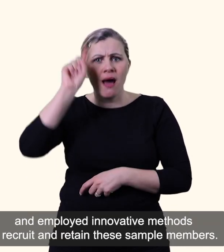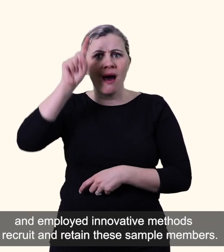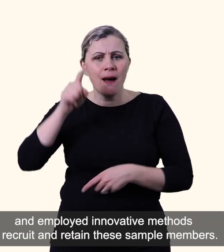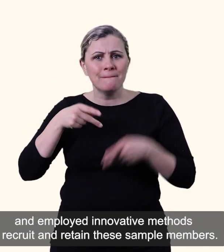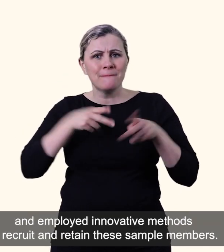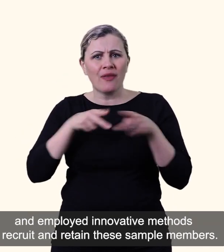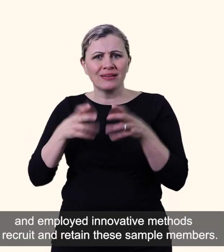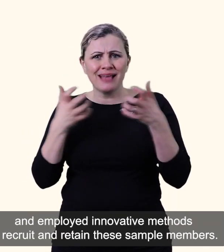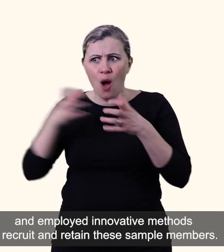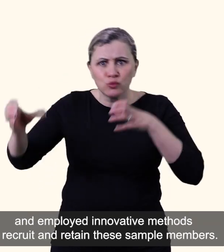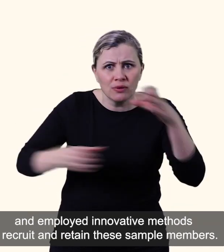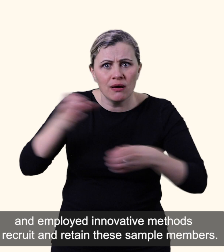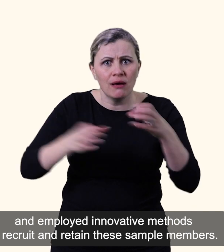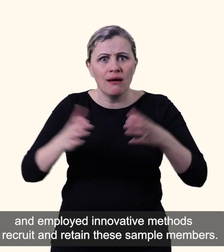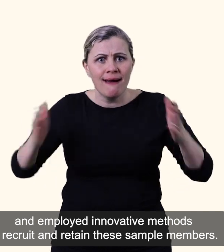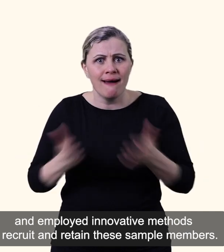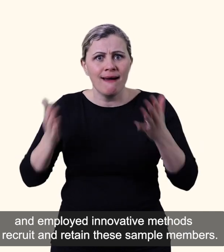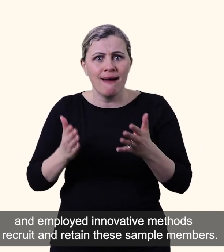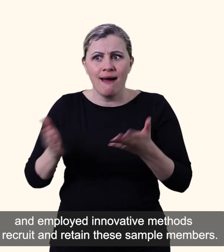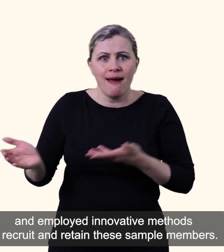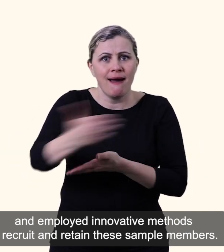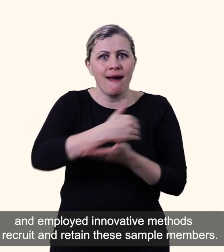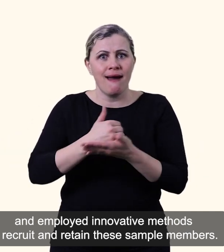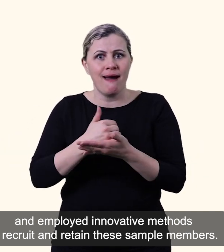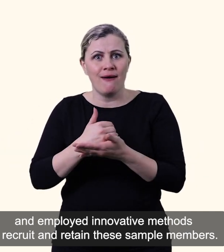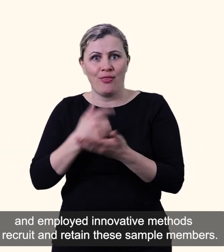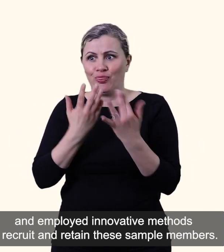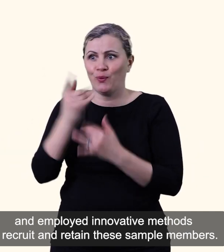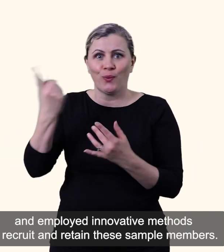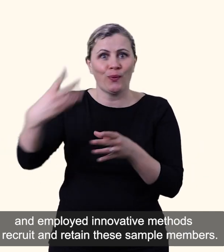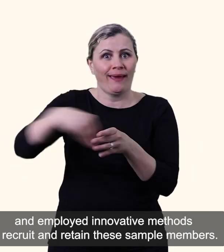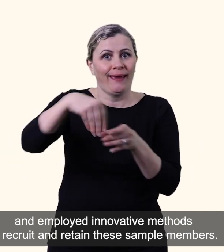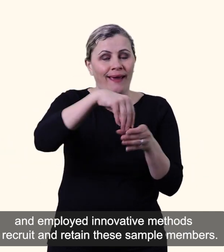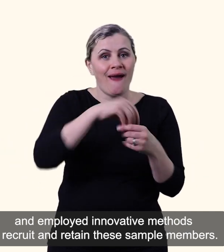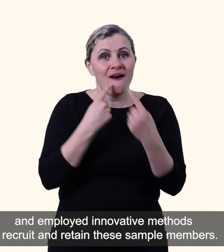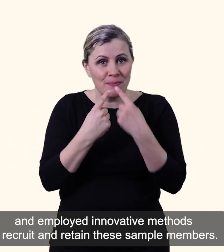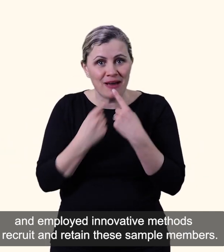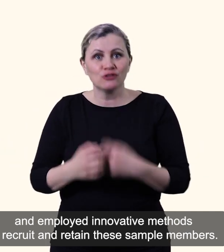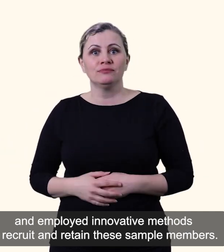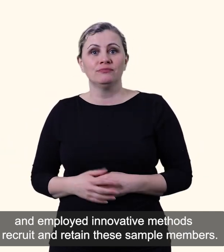and employed innovative methods to recruit and retain these sample members.